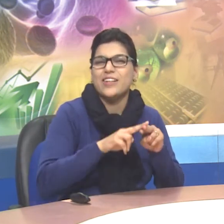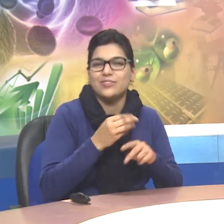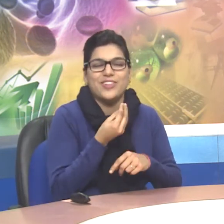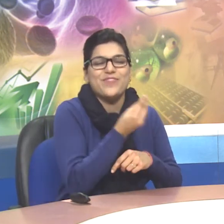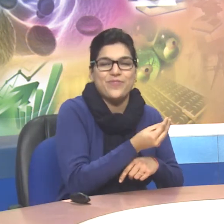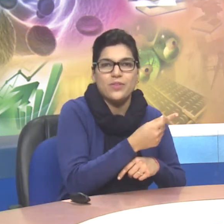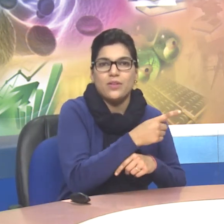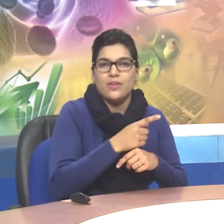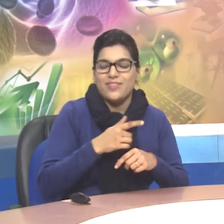small laugh,